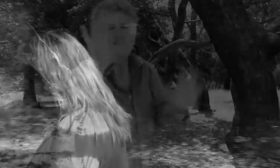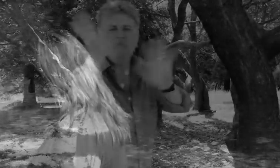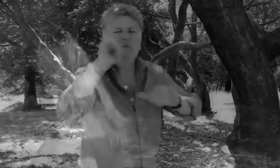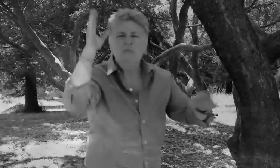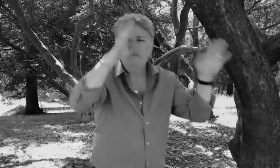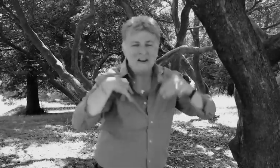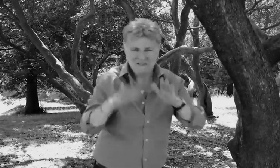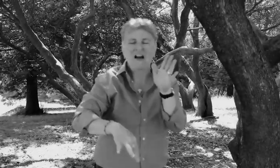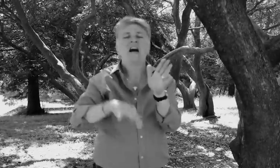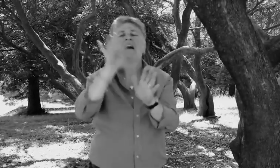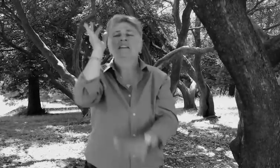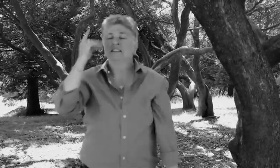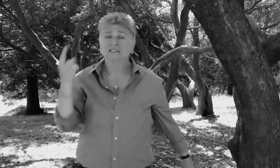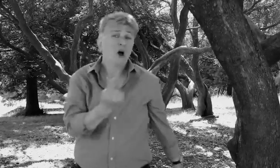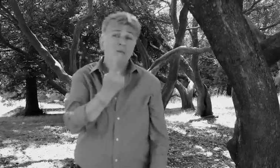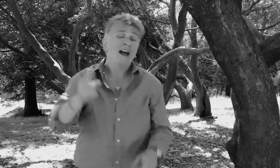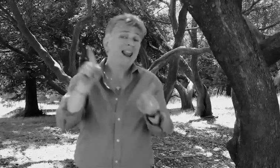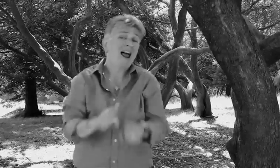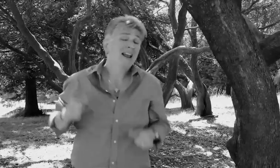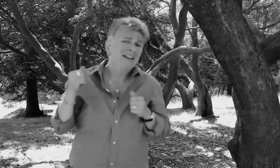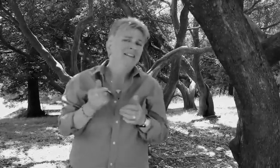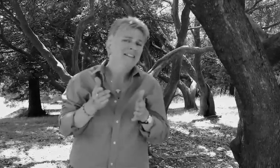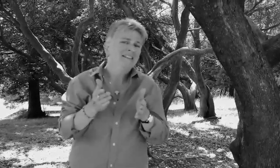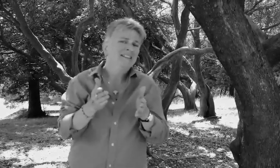Never mind, I'll find someone like you.